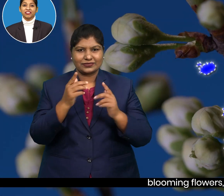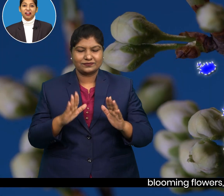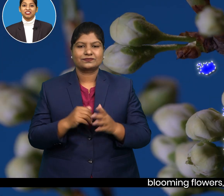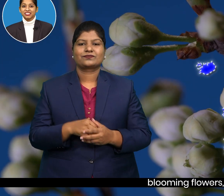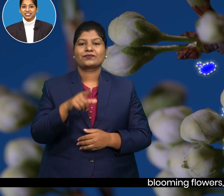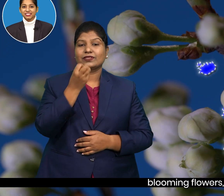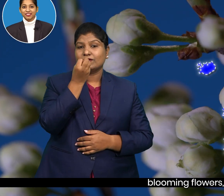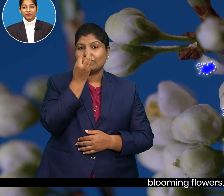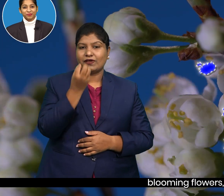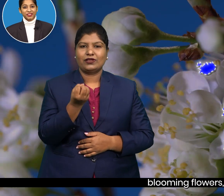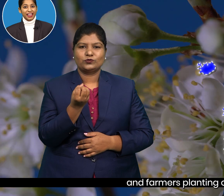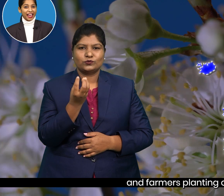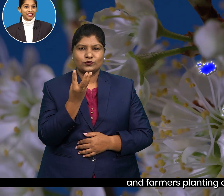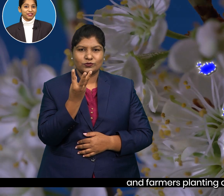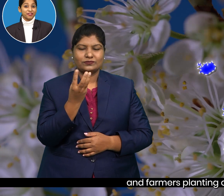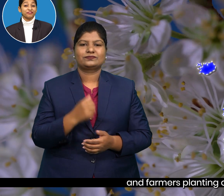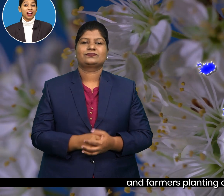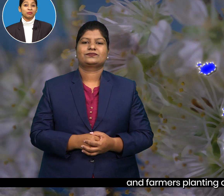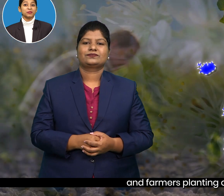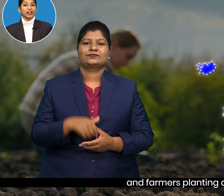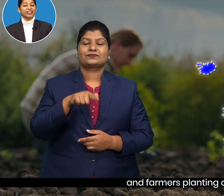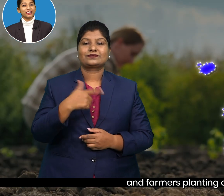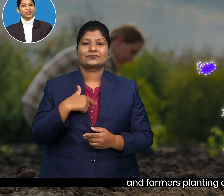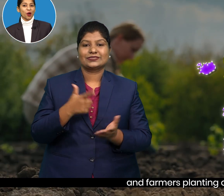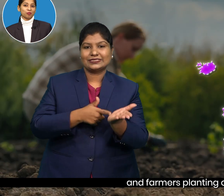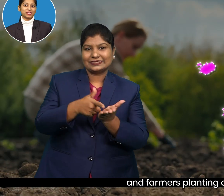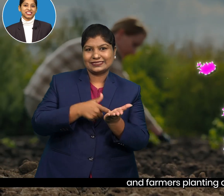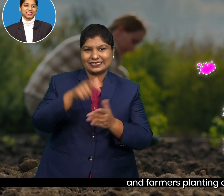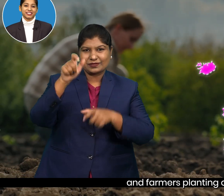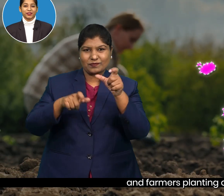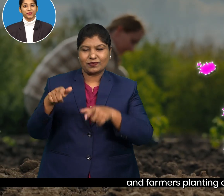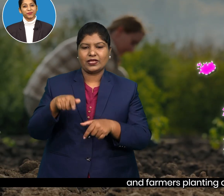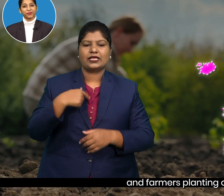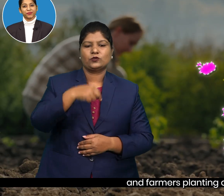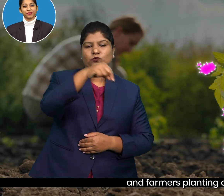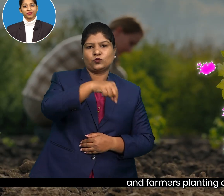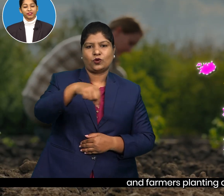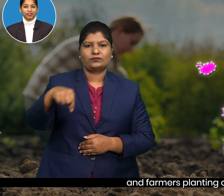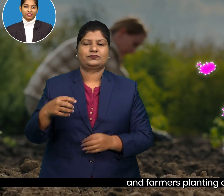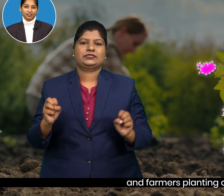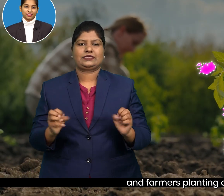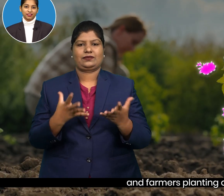blooming flowers, and farmers planting crops.